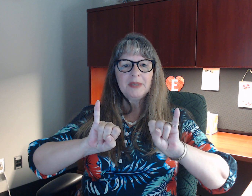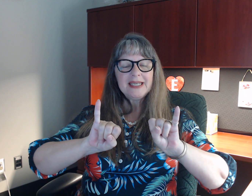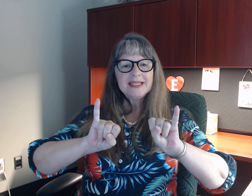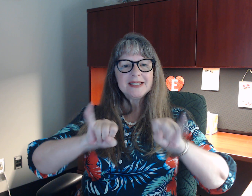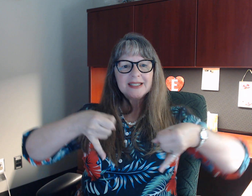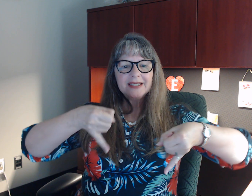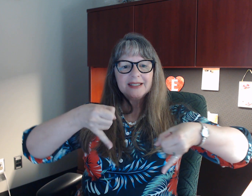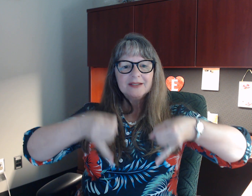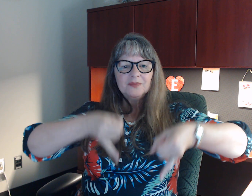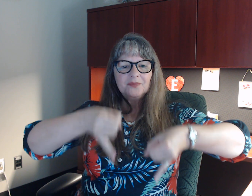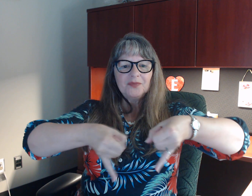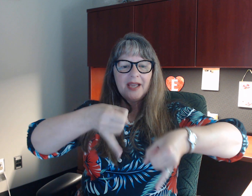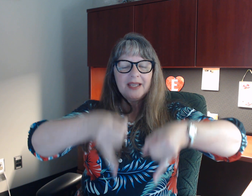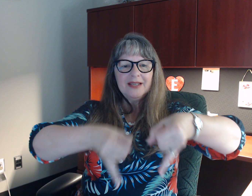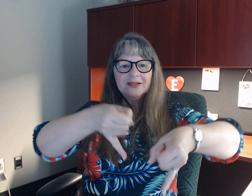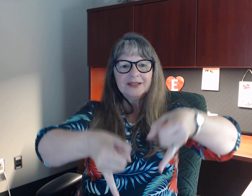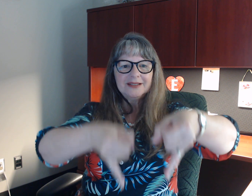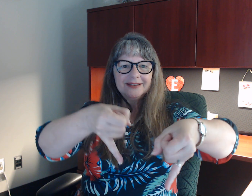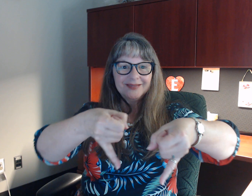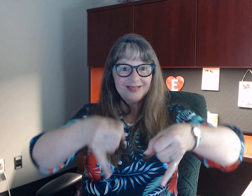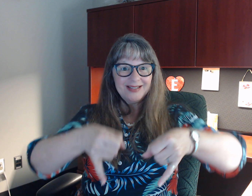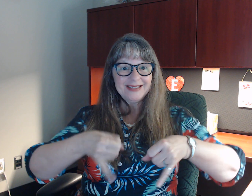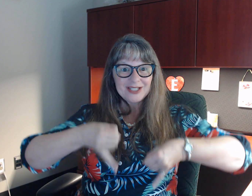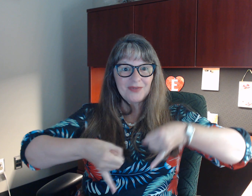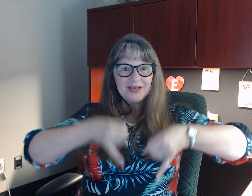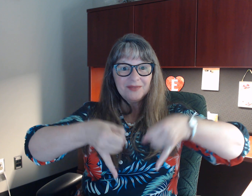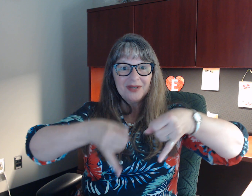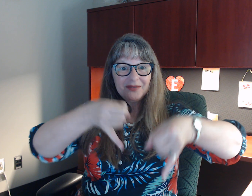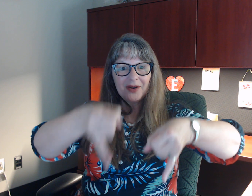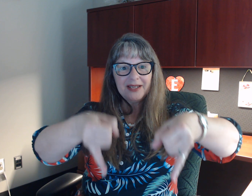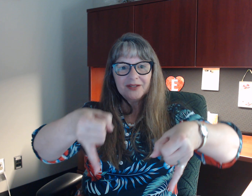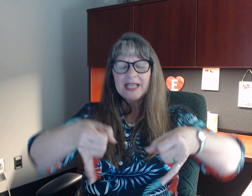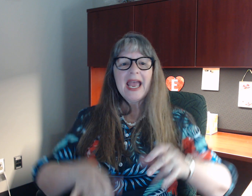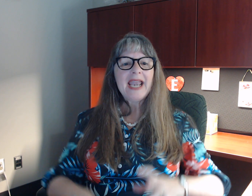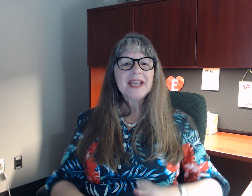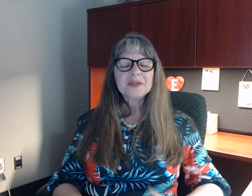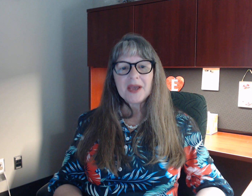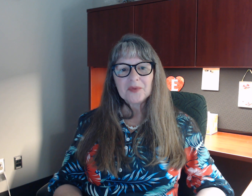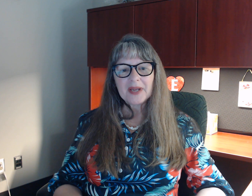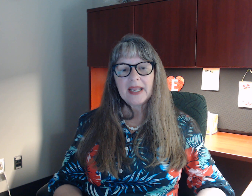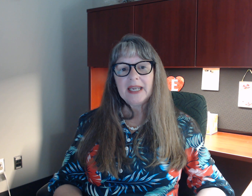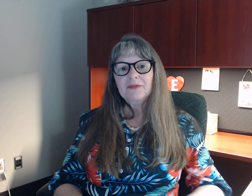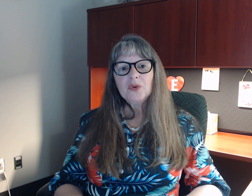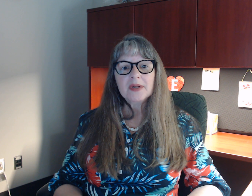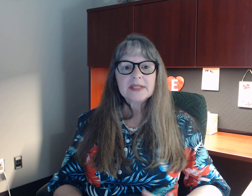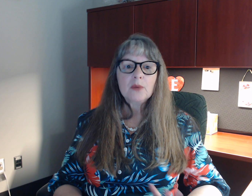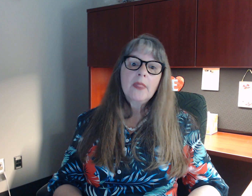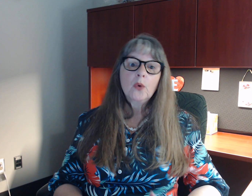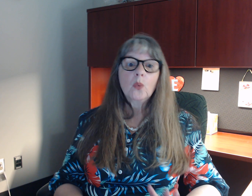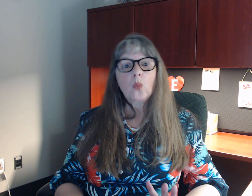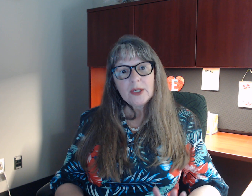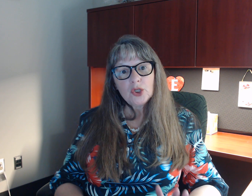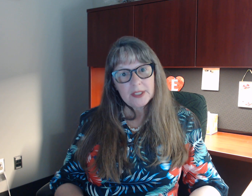pinkies, high heels. Right? That's fun, right? Your high heels. And it doesn't matter what kind. And if you want to say, well, they're